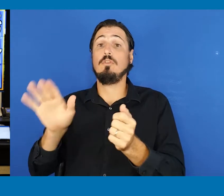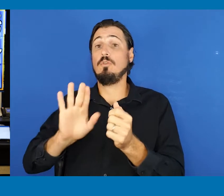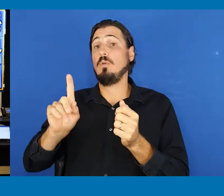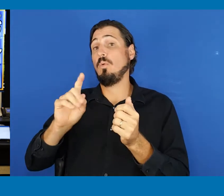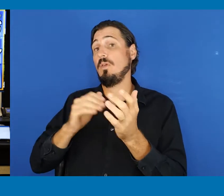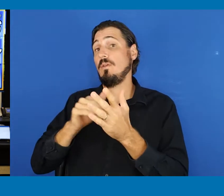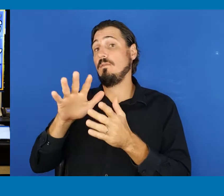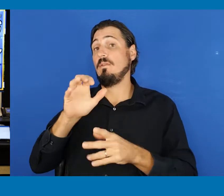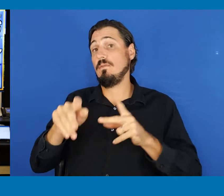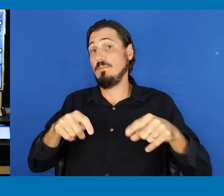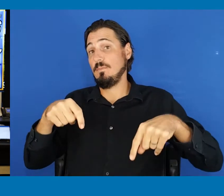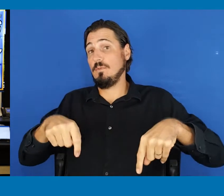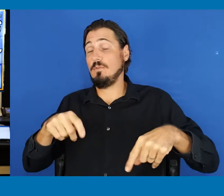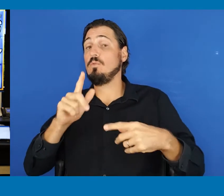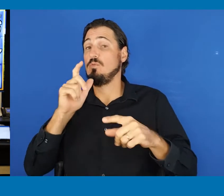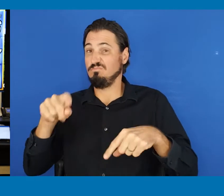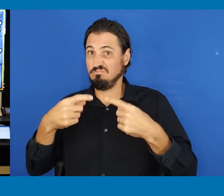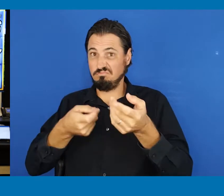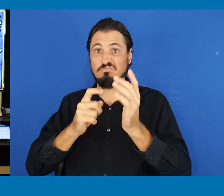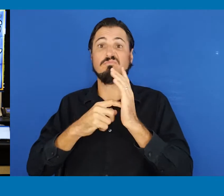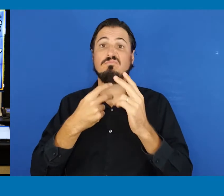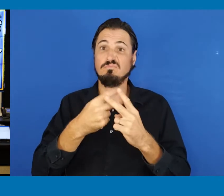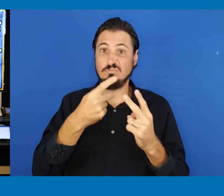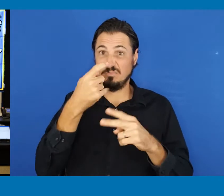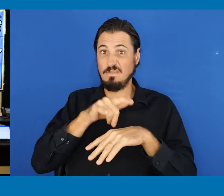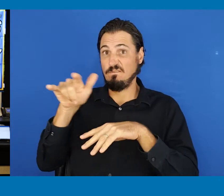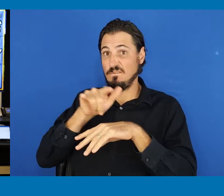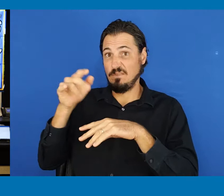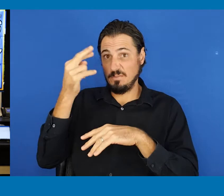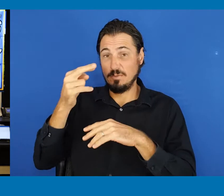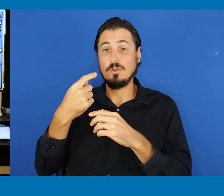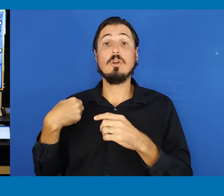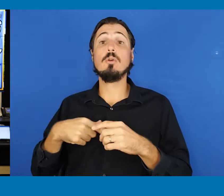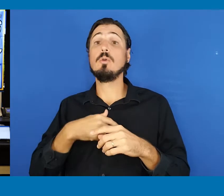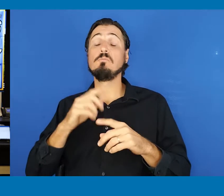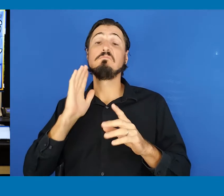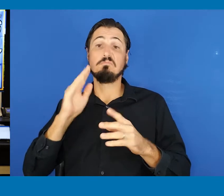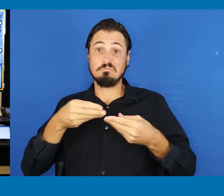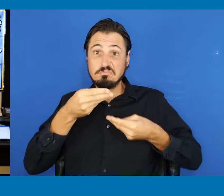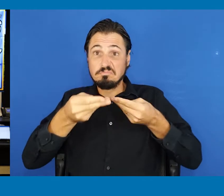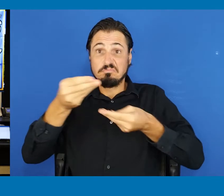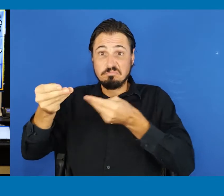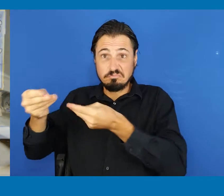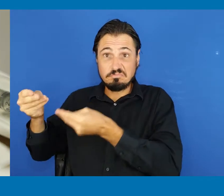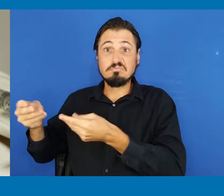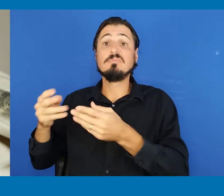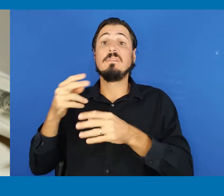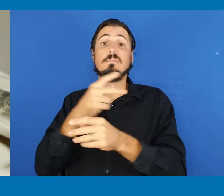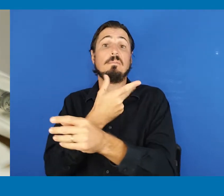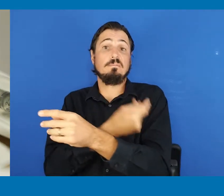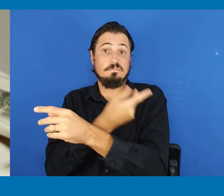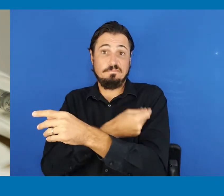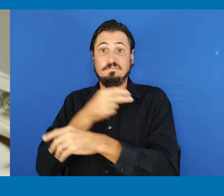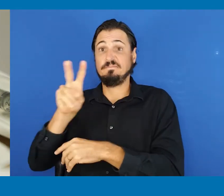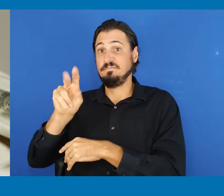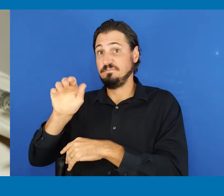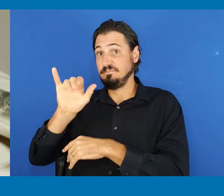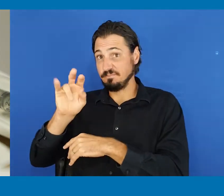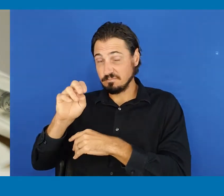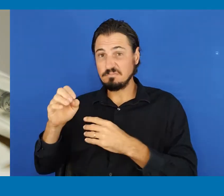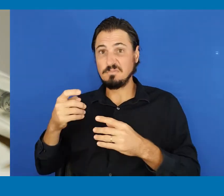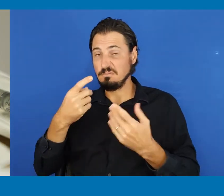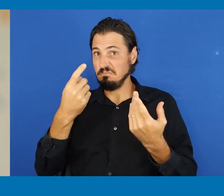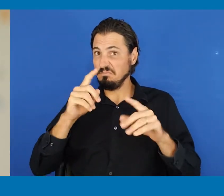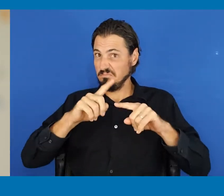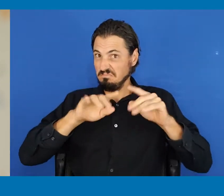week have been tracking more than 1,500 people in travel-related quarantine. Our phased vaccine distribution program